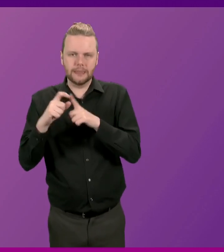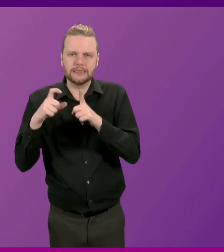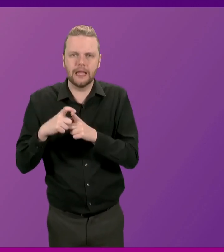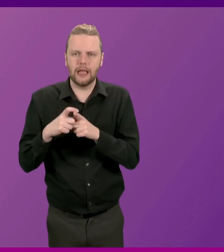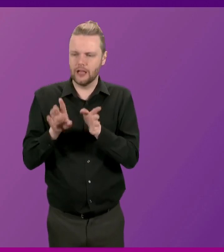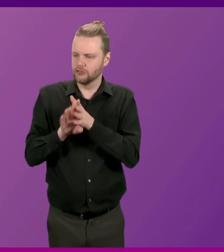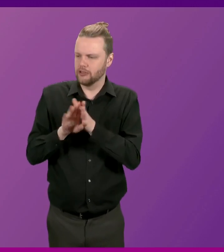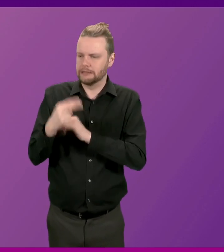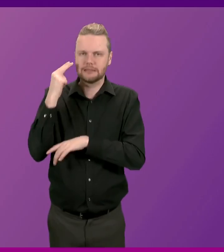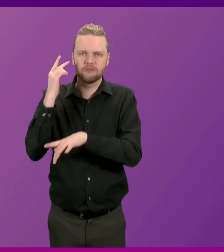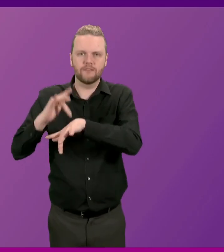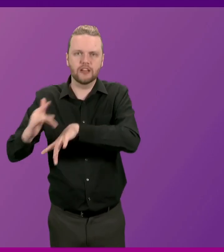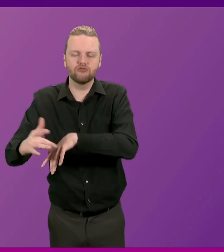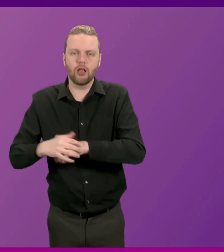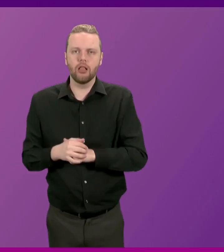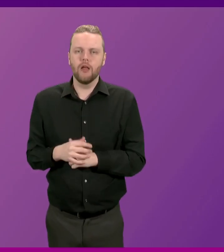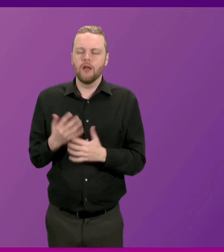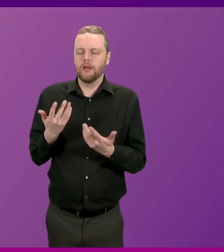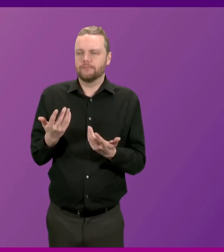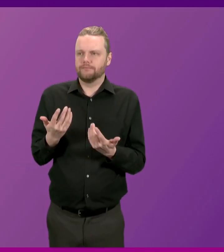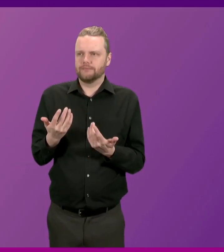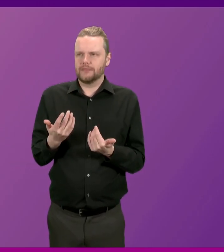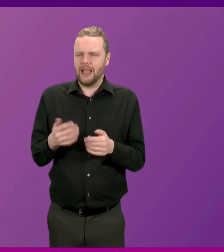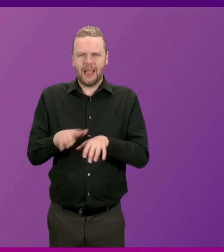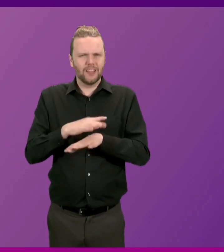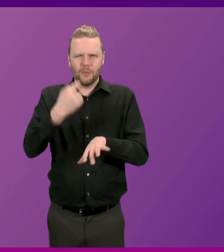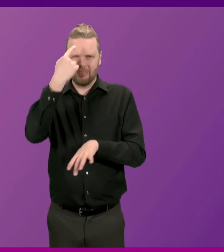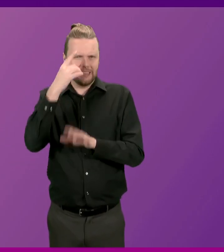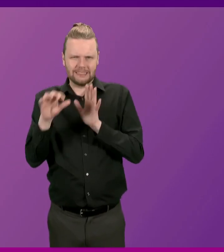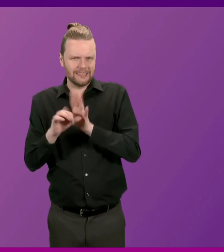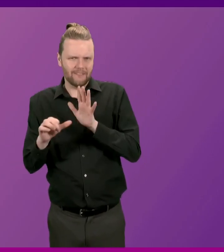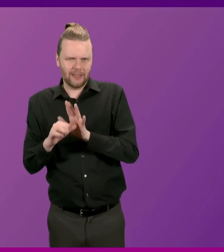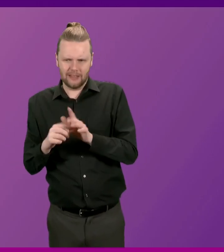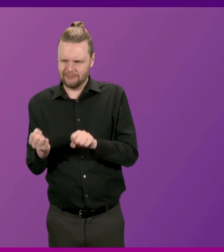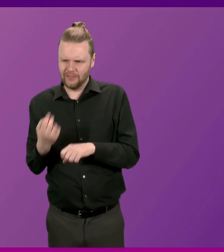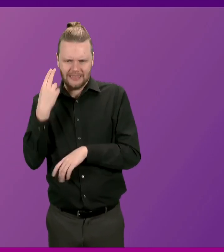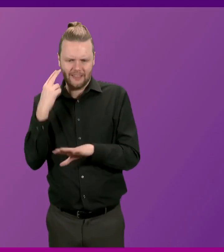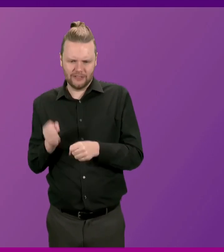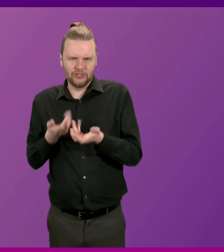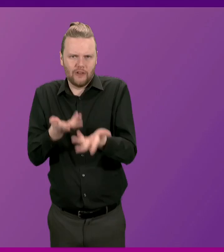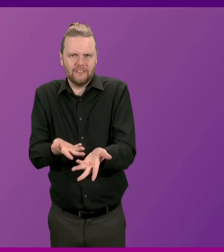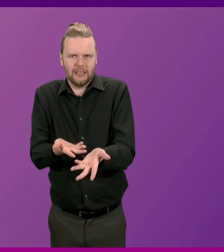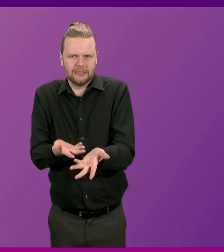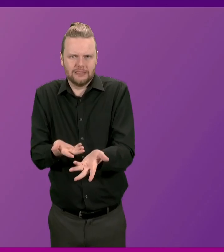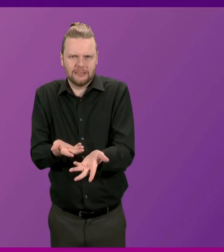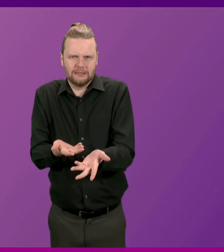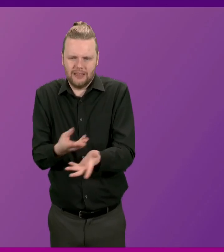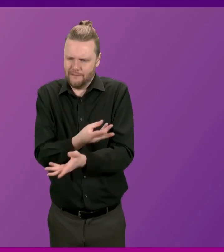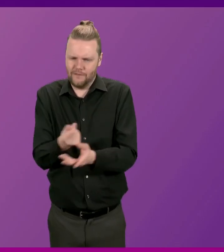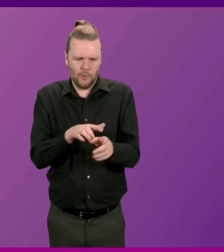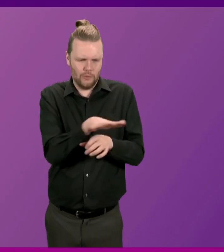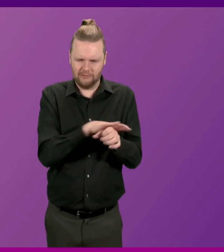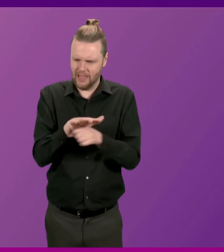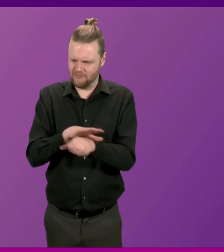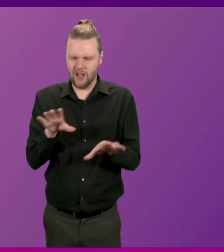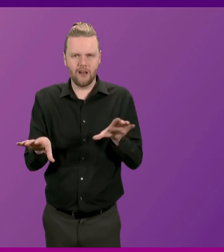deaf professionals. And I don't think it's so difficult to provide a deaf service, at least in a couple of these key